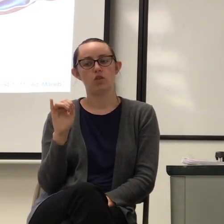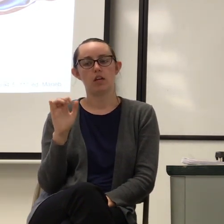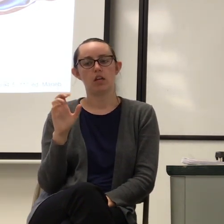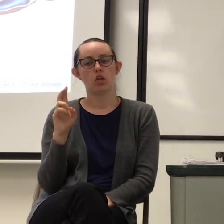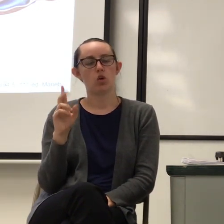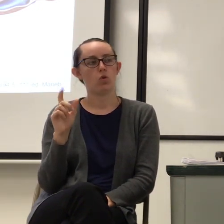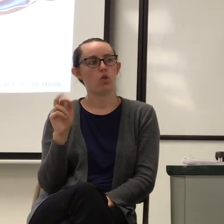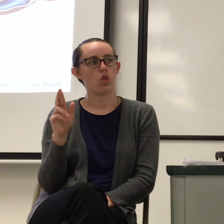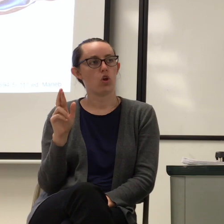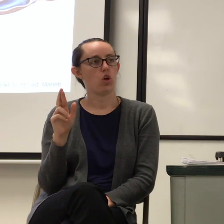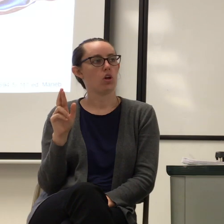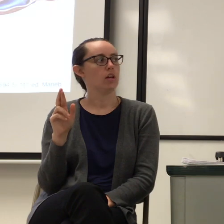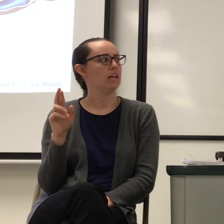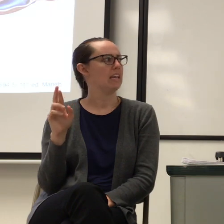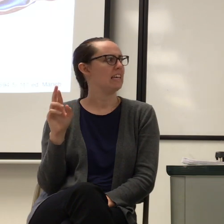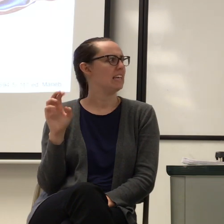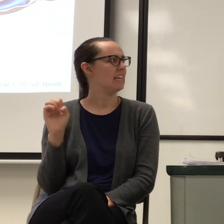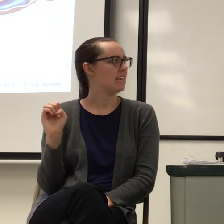ventricular ejection.